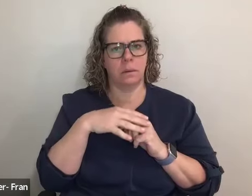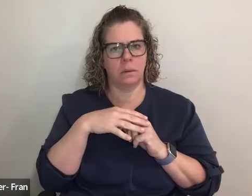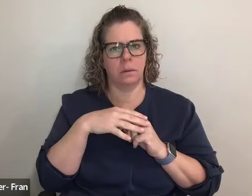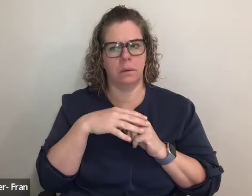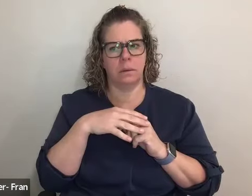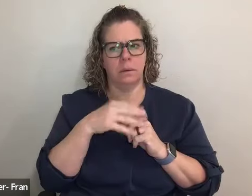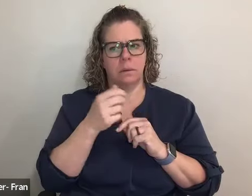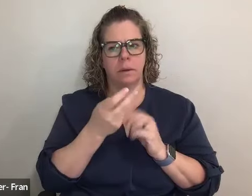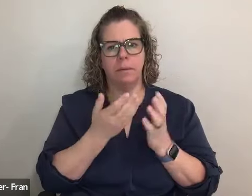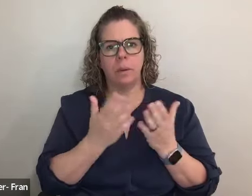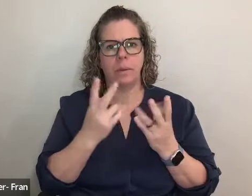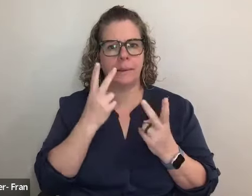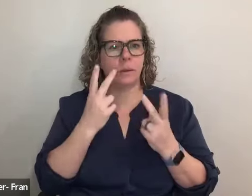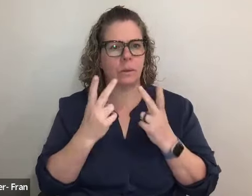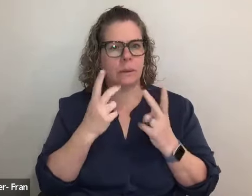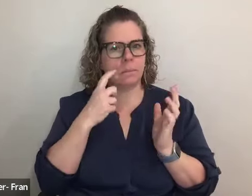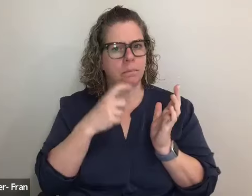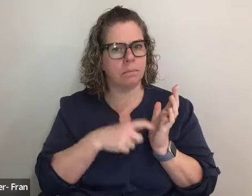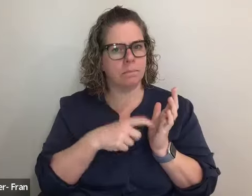a couple things that you can see,